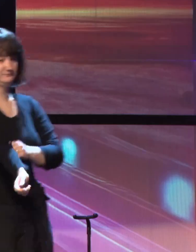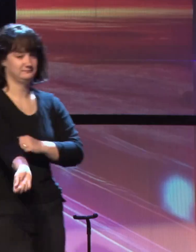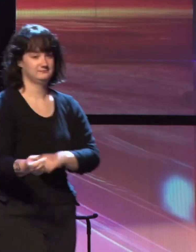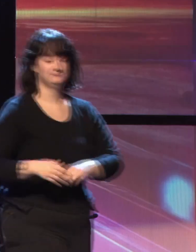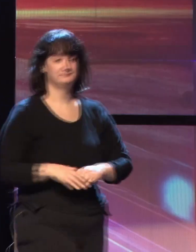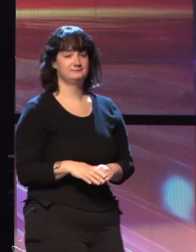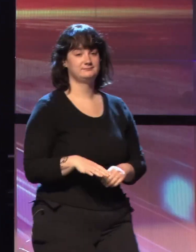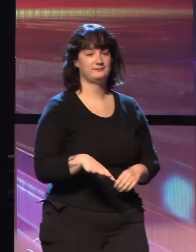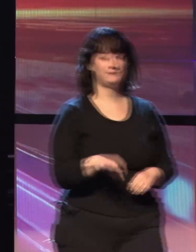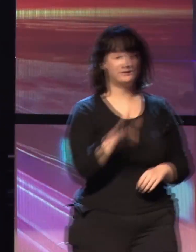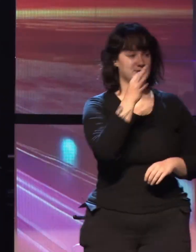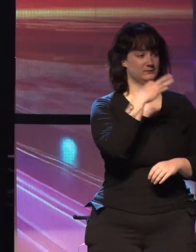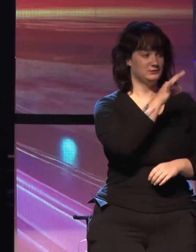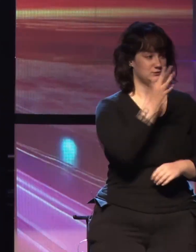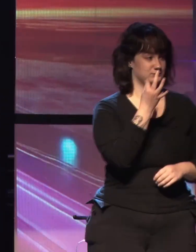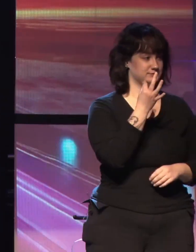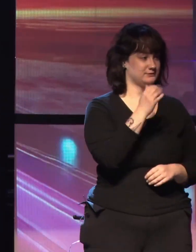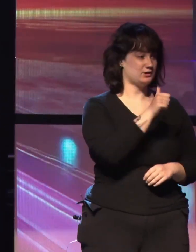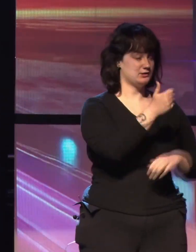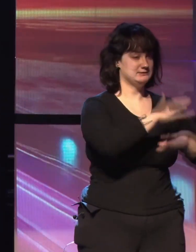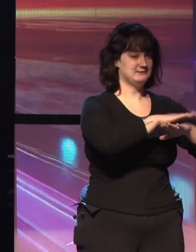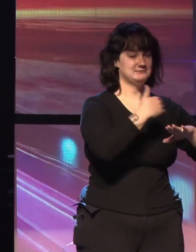a table if you have to.